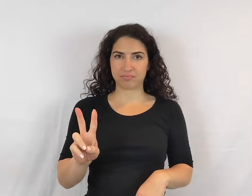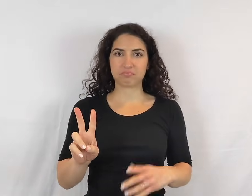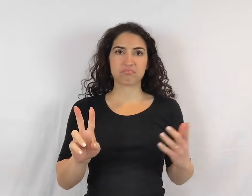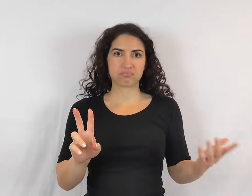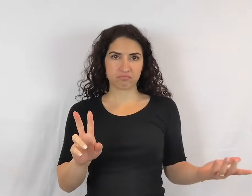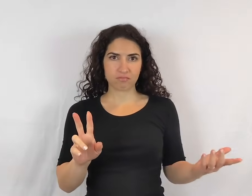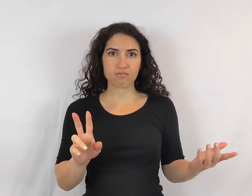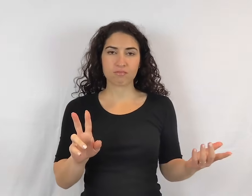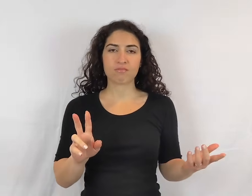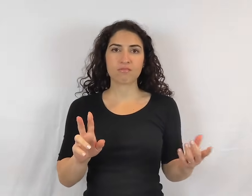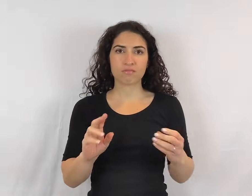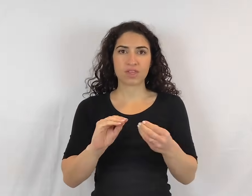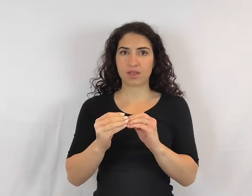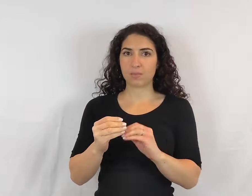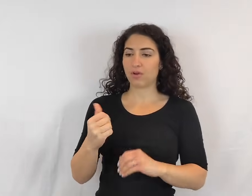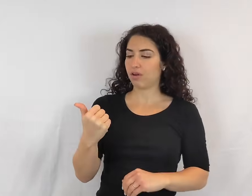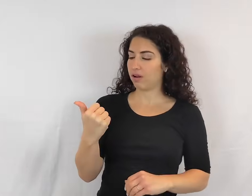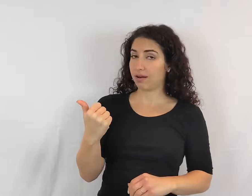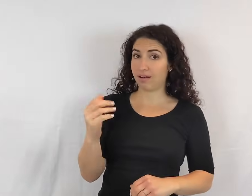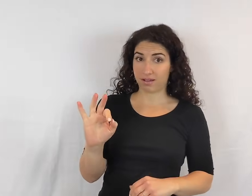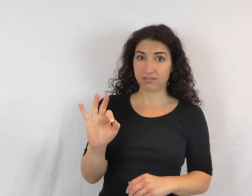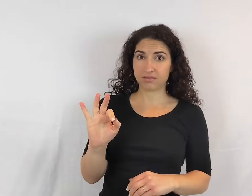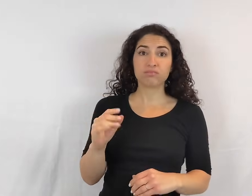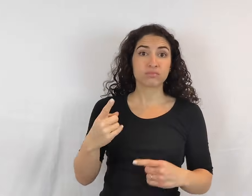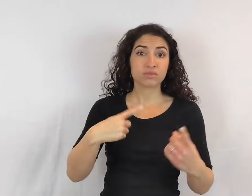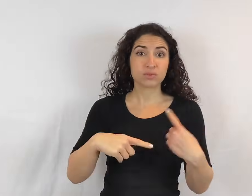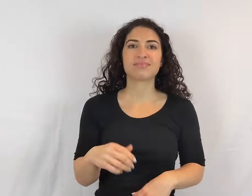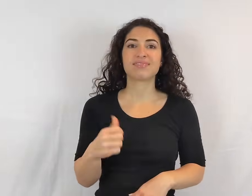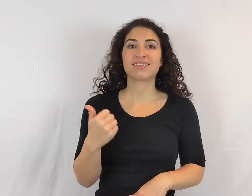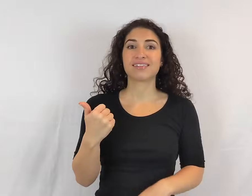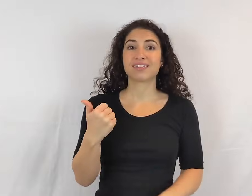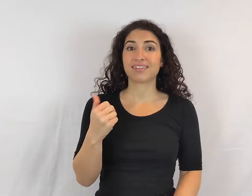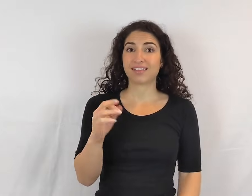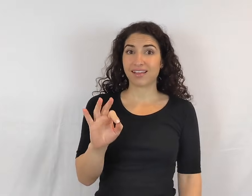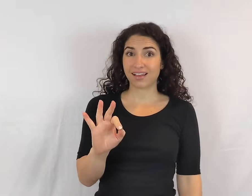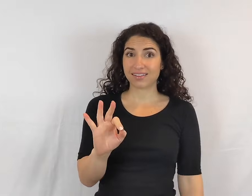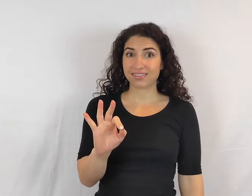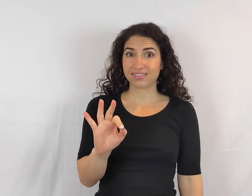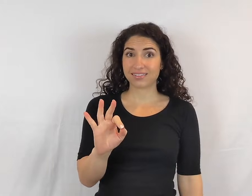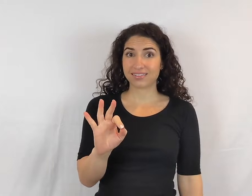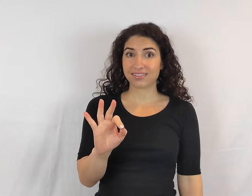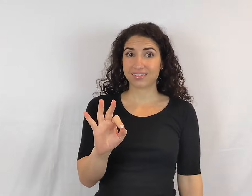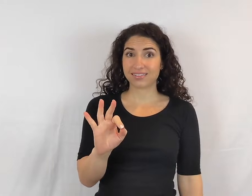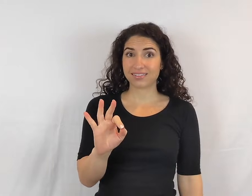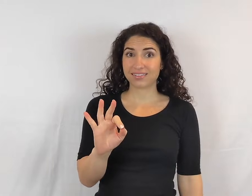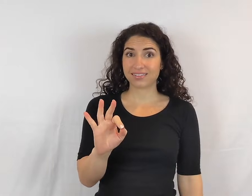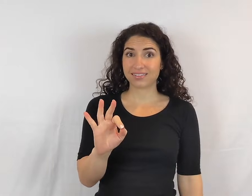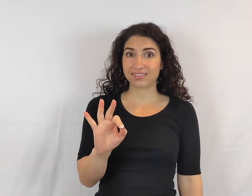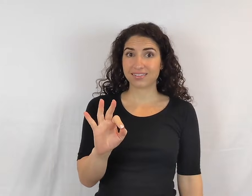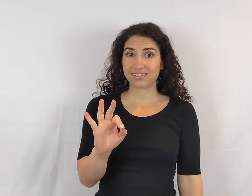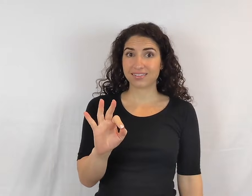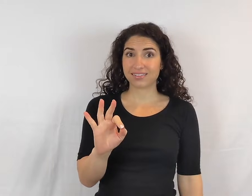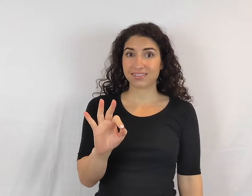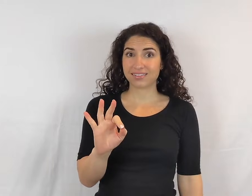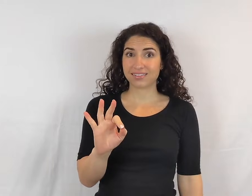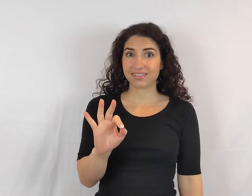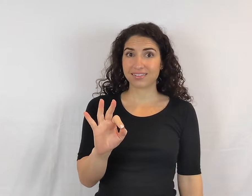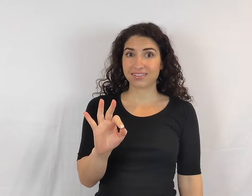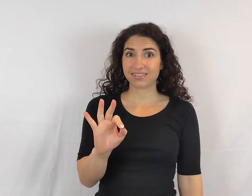1952. The number 19 we sign as 19, and then add on